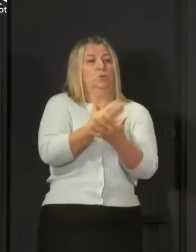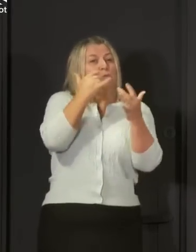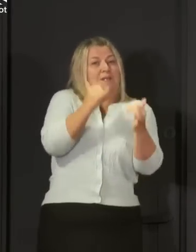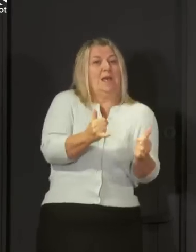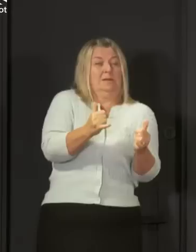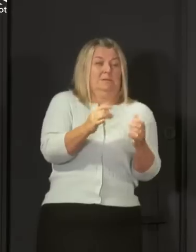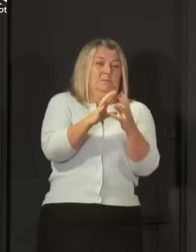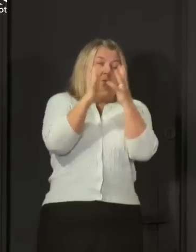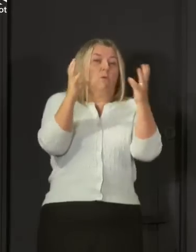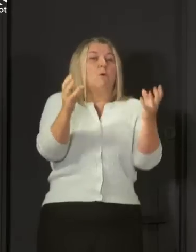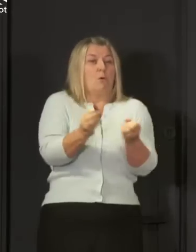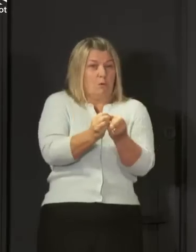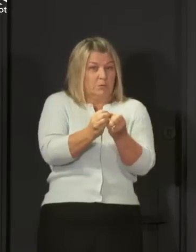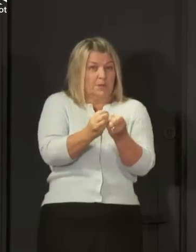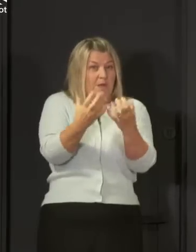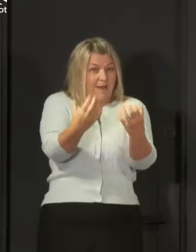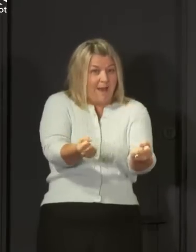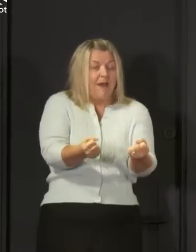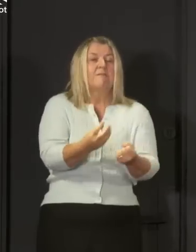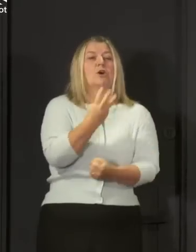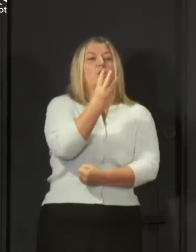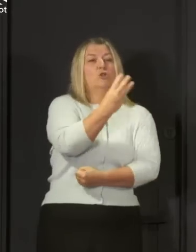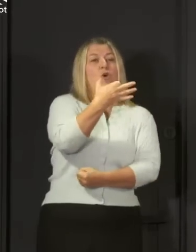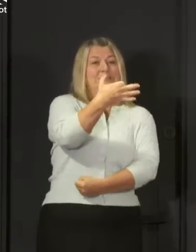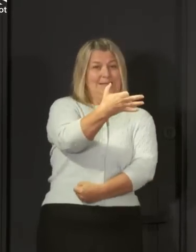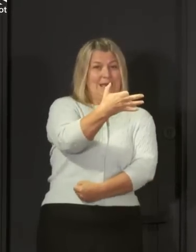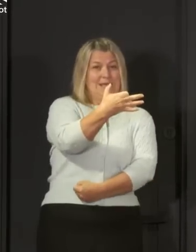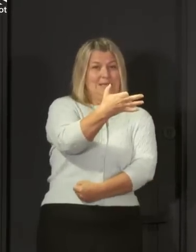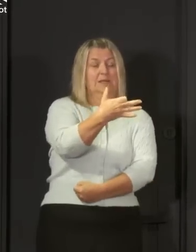takes the total number of cases to